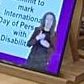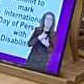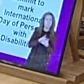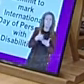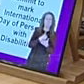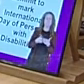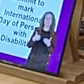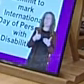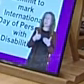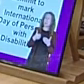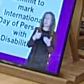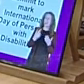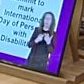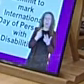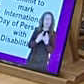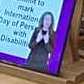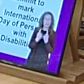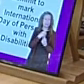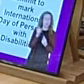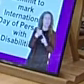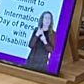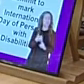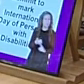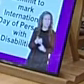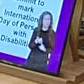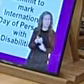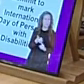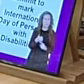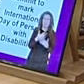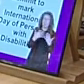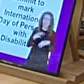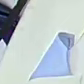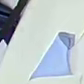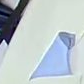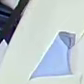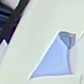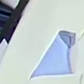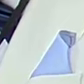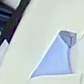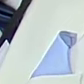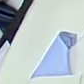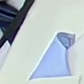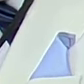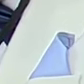but for the many hours they spend in the local